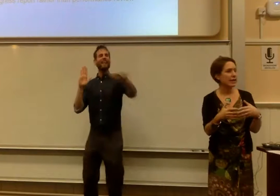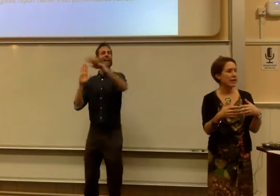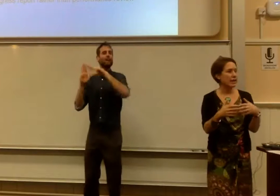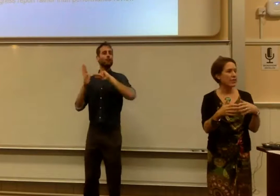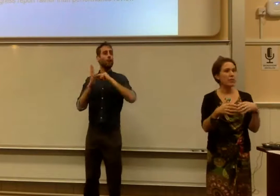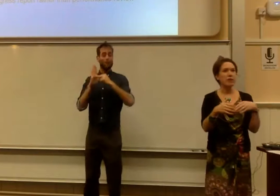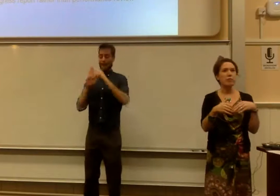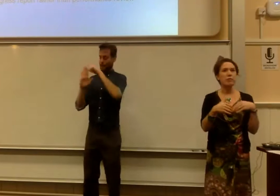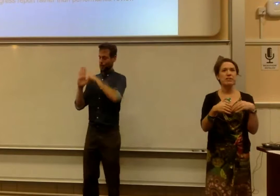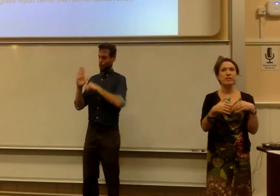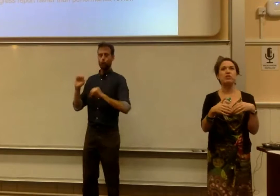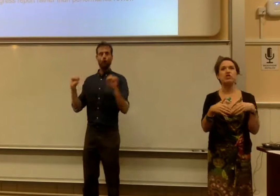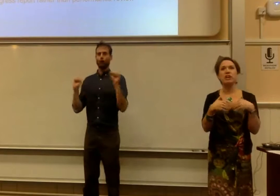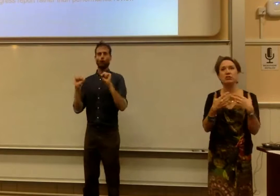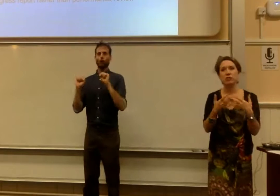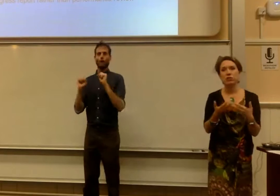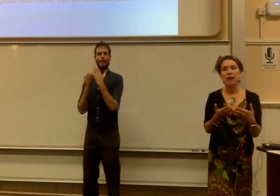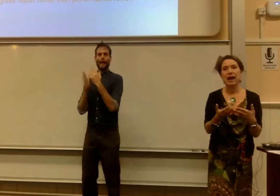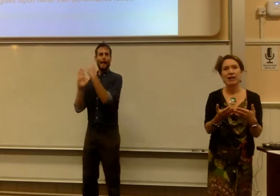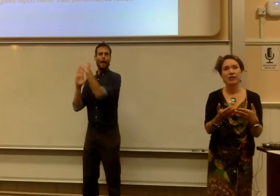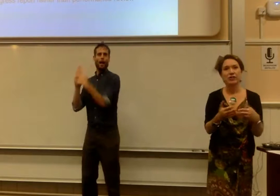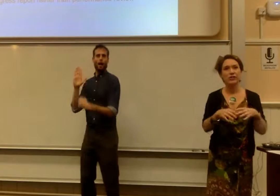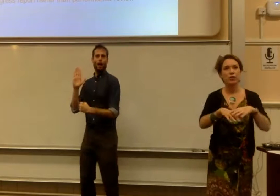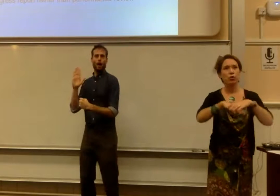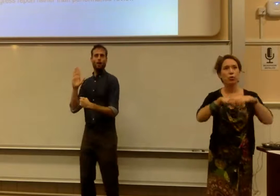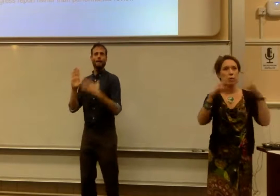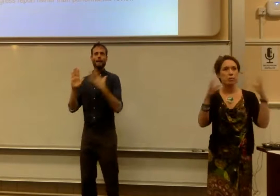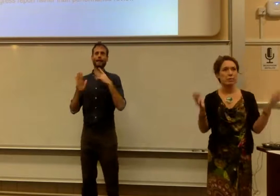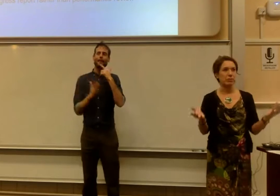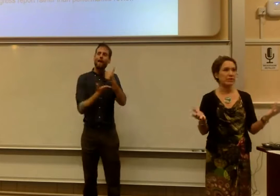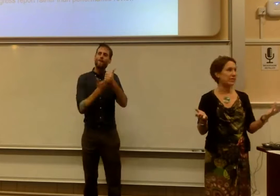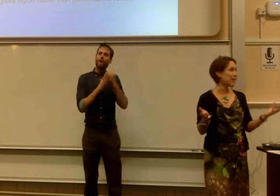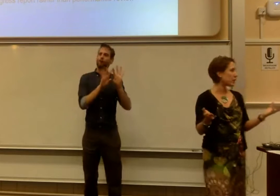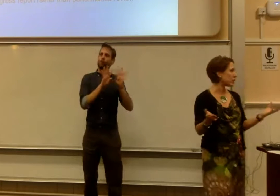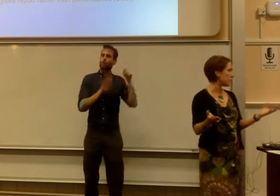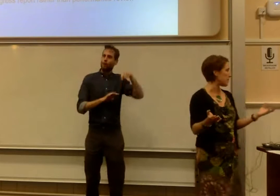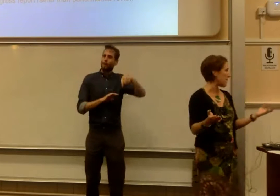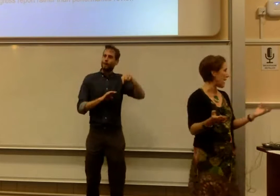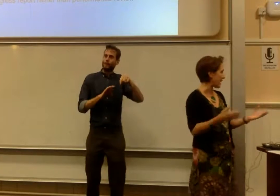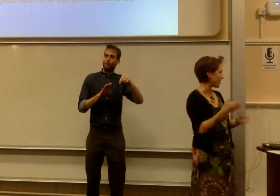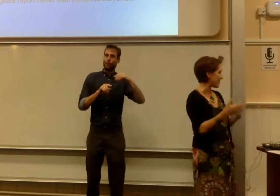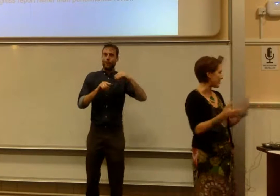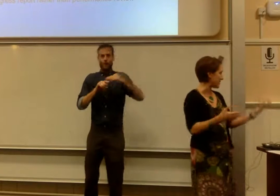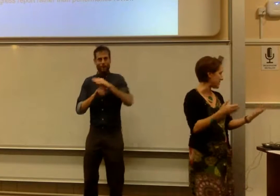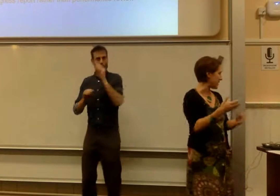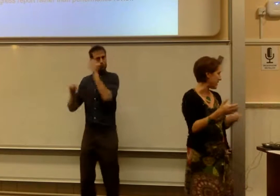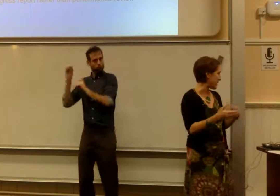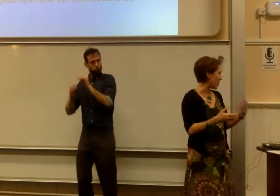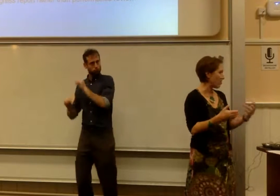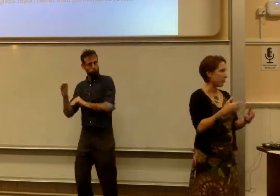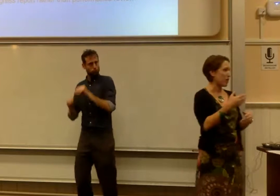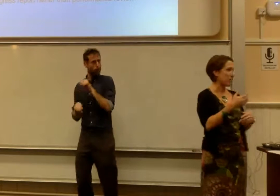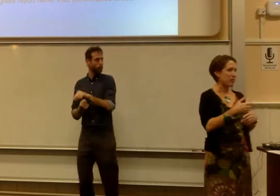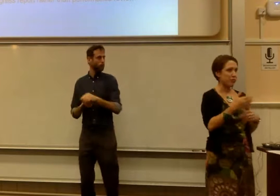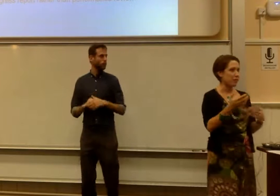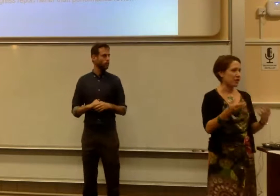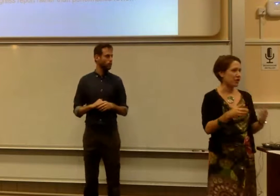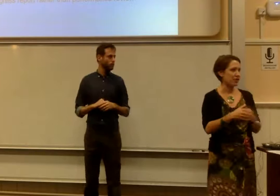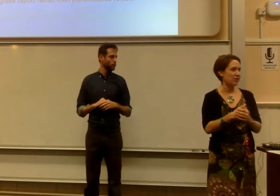it's likely that there will be some general actions for all public bodies, and that could be about accessibility